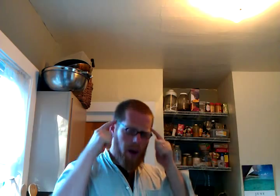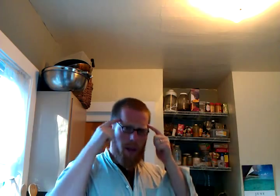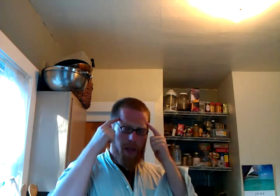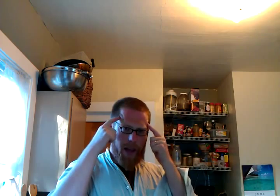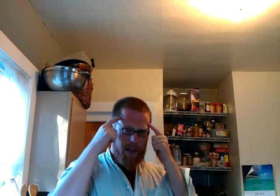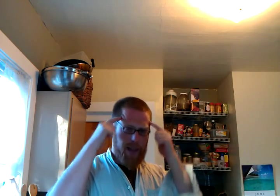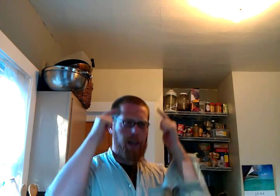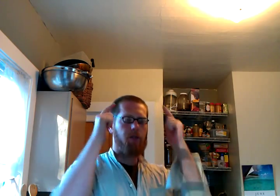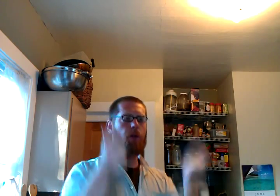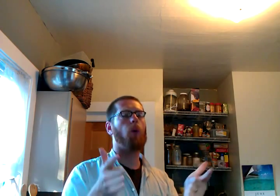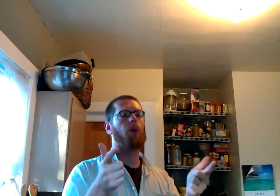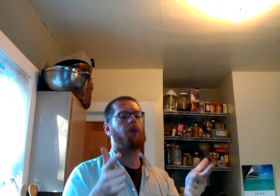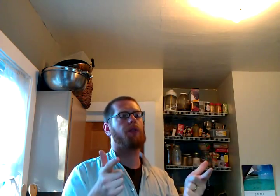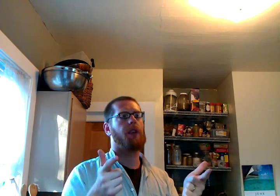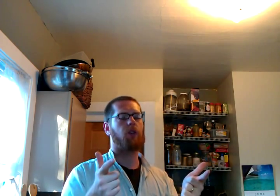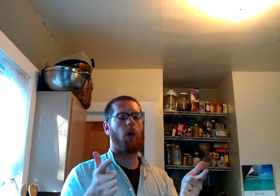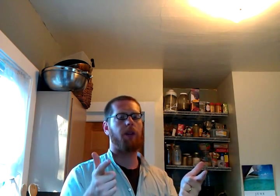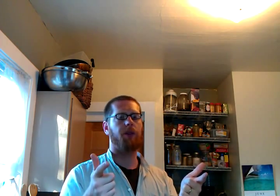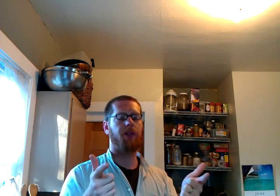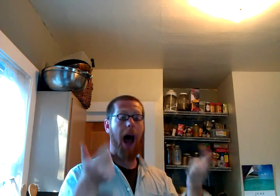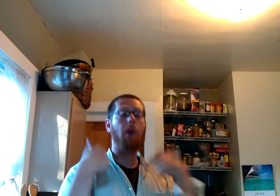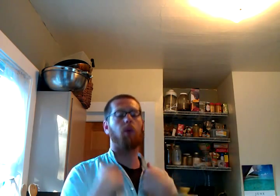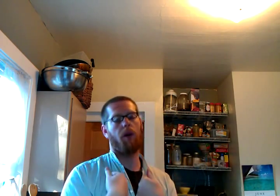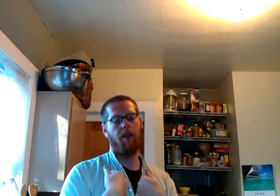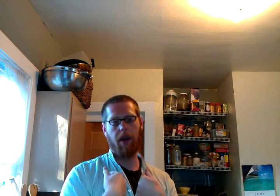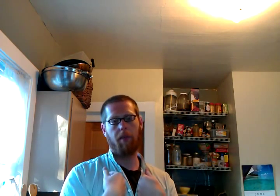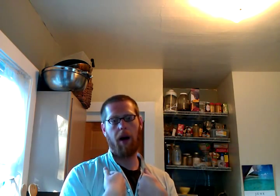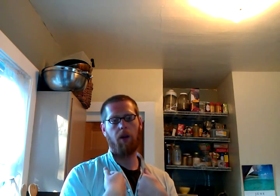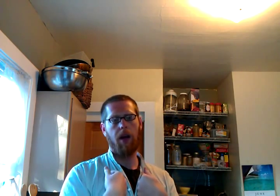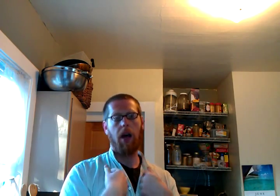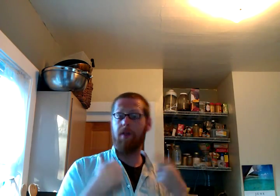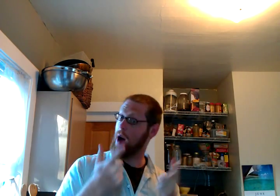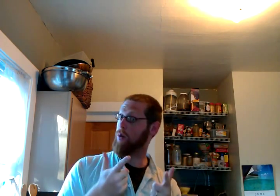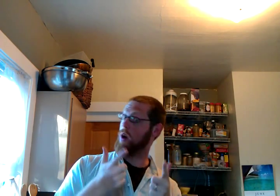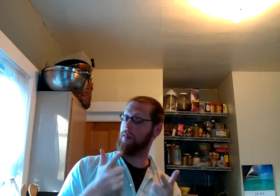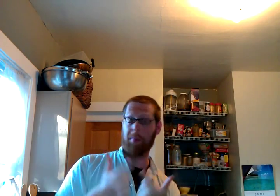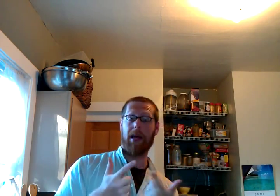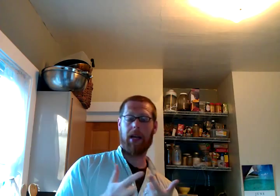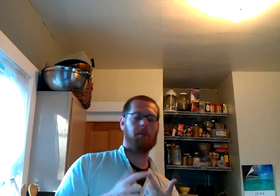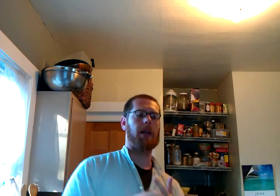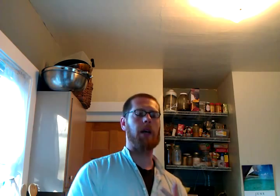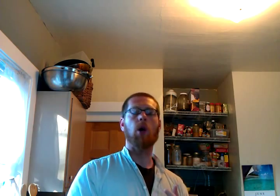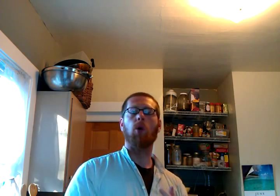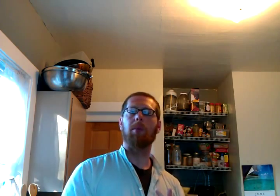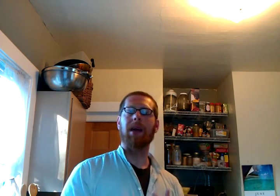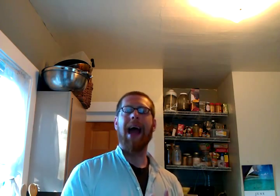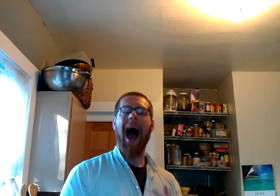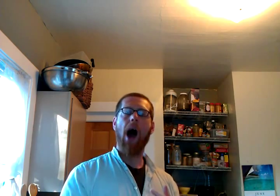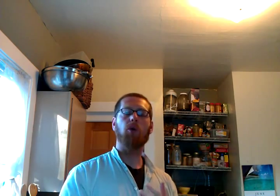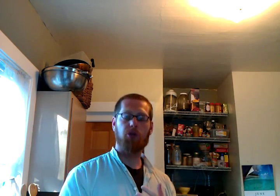of the things, thinking forward to the next Wild Goose, that I would want to think about if I were on the planning committee would be, how do